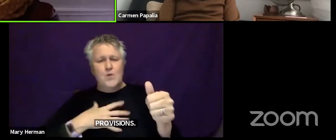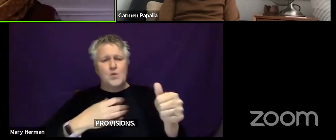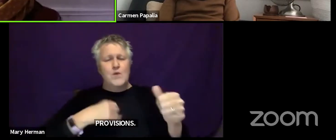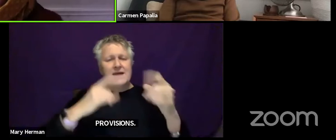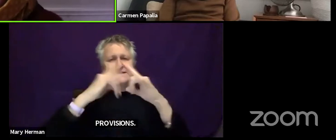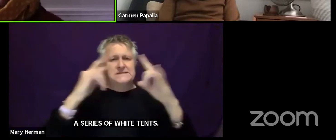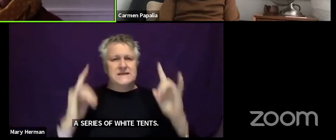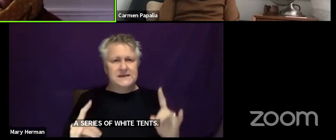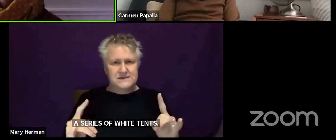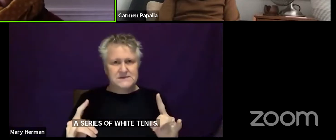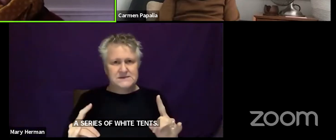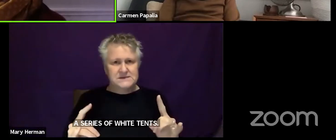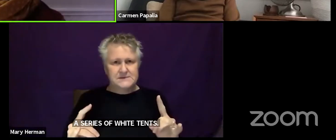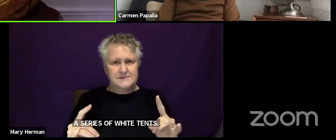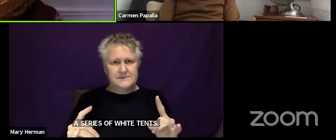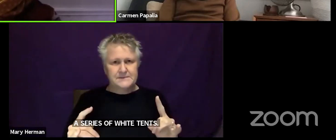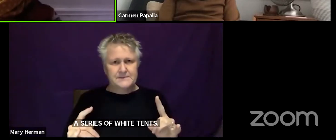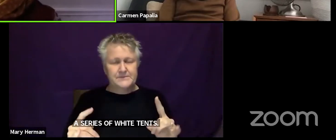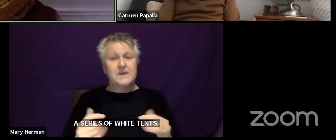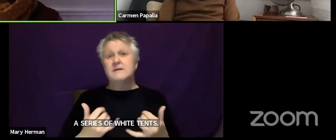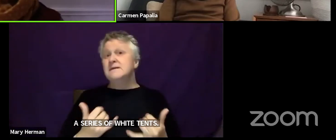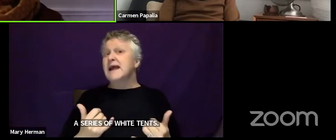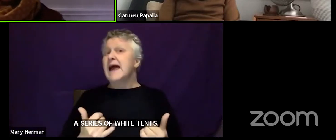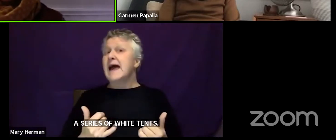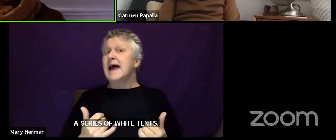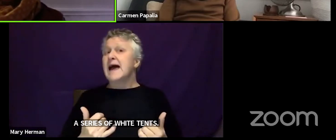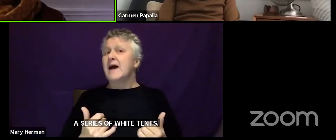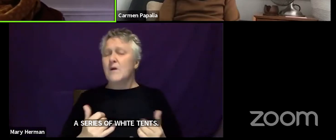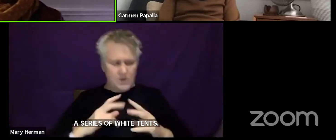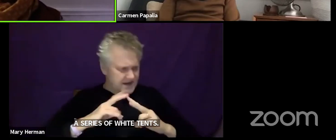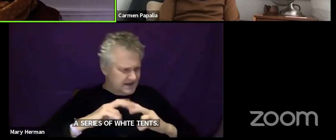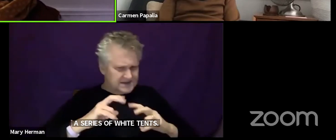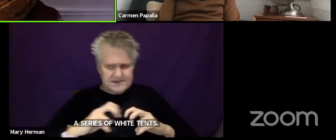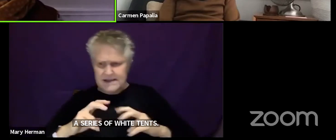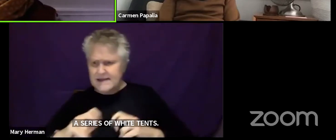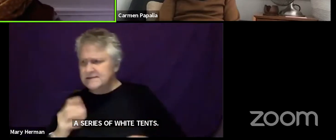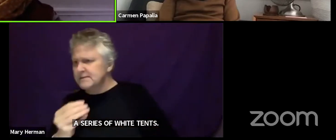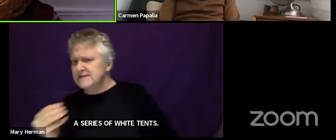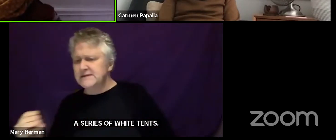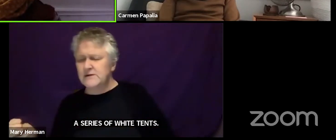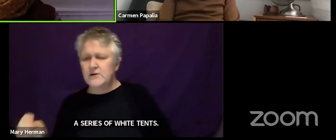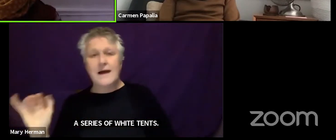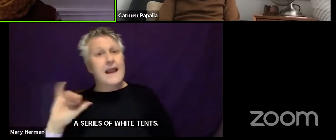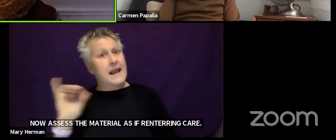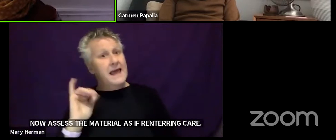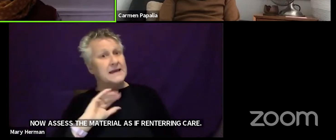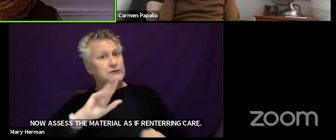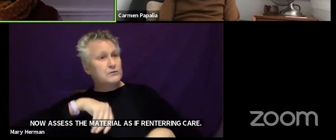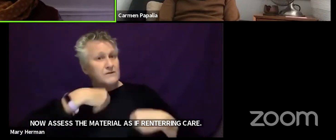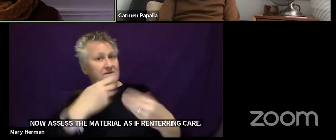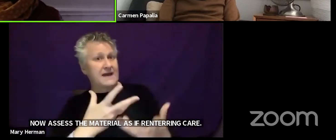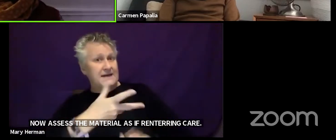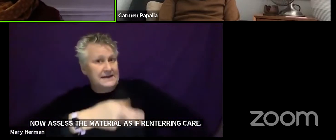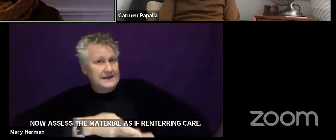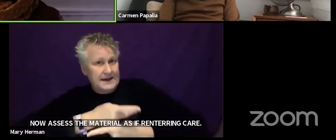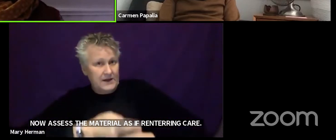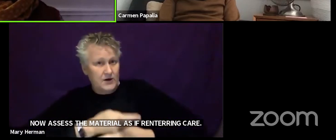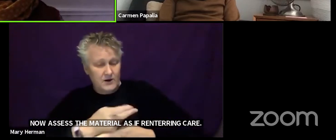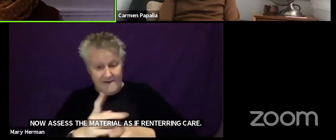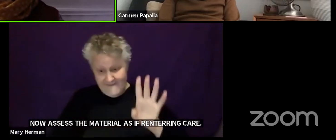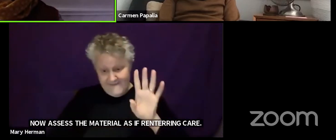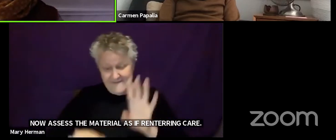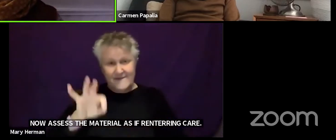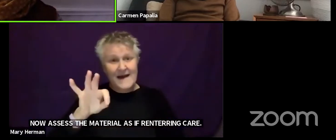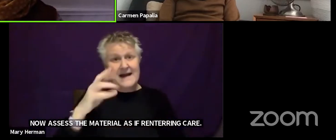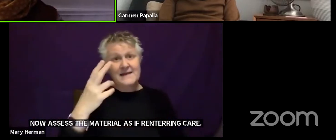Now assess the material as if rendering care. Locate the nylon handles,